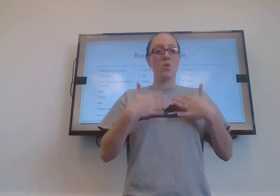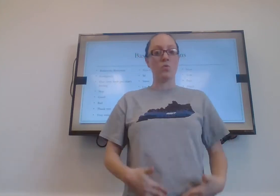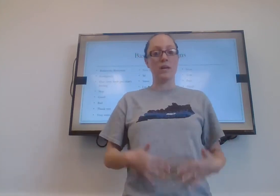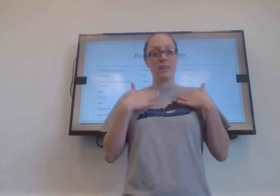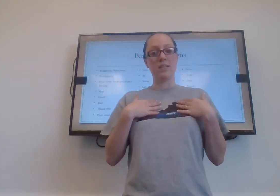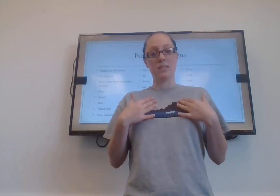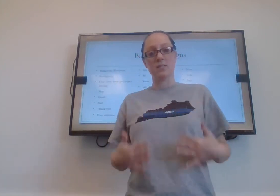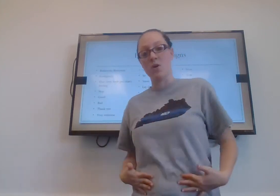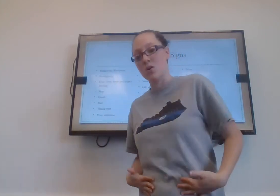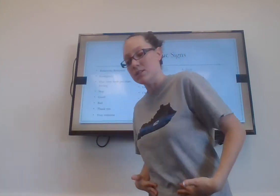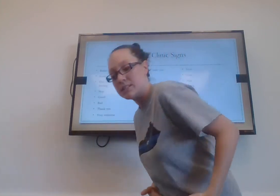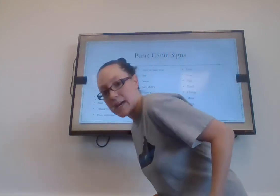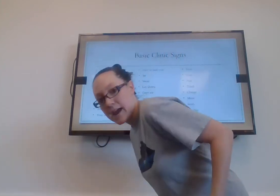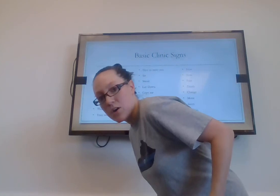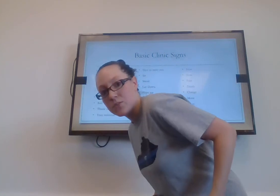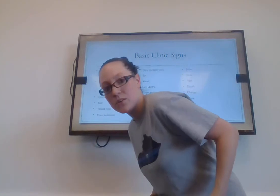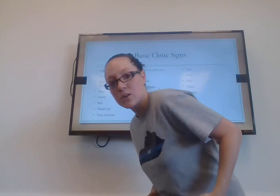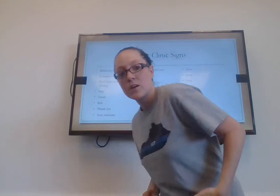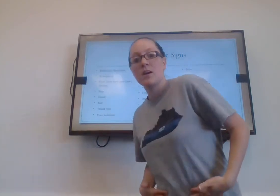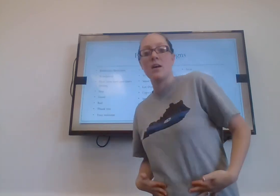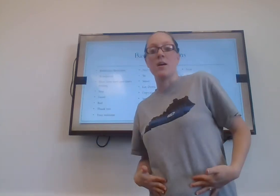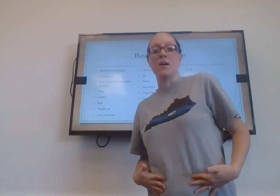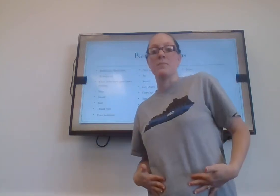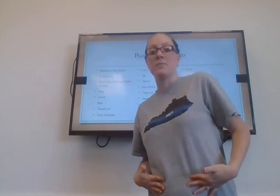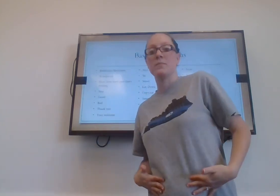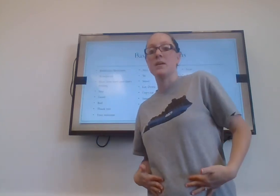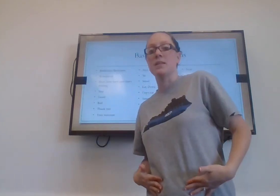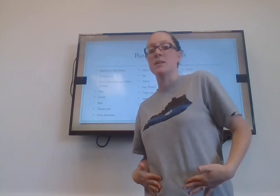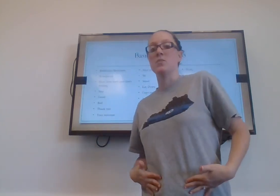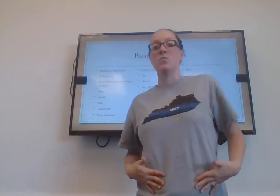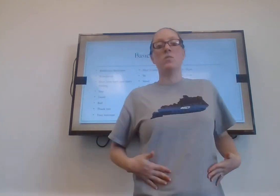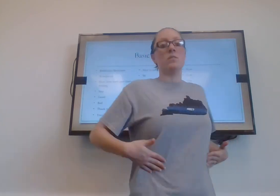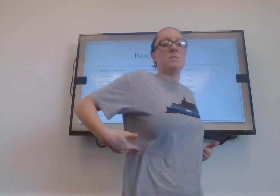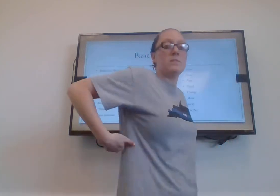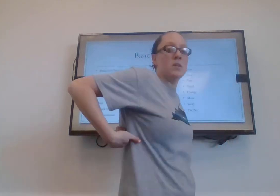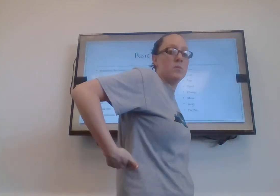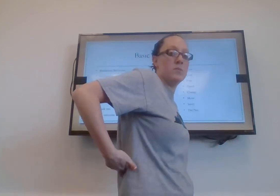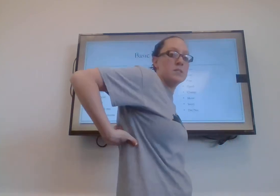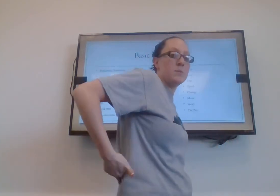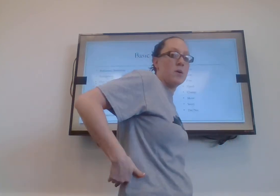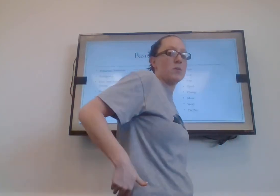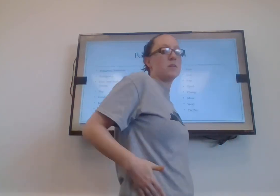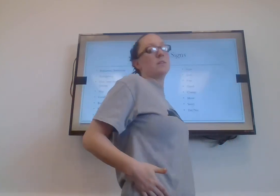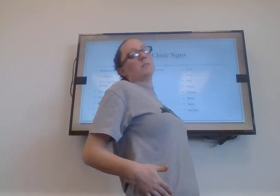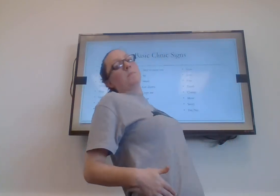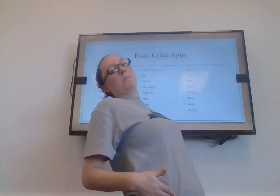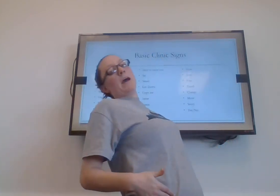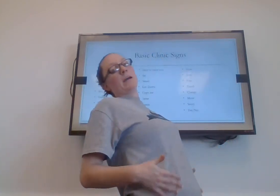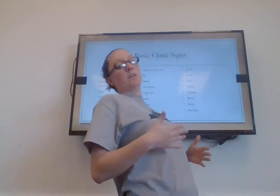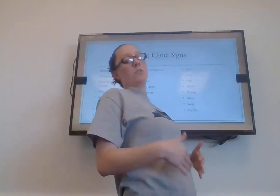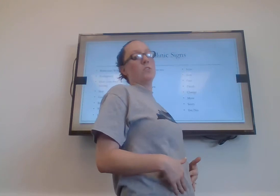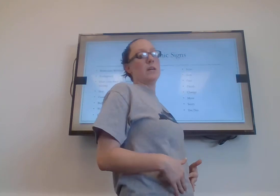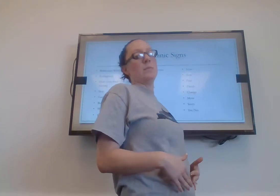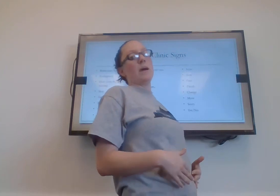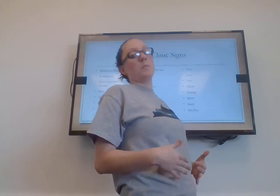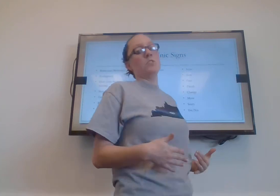or like this part down, and then or this part back, you lay back, but you